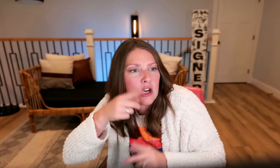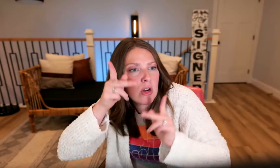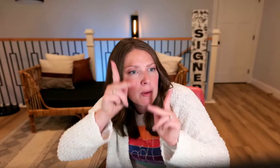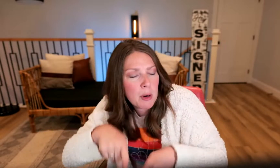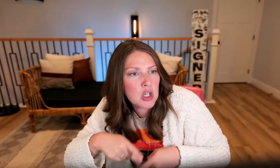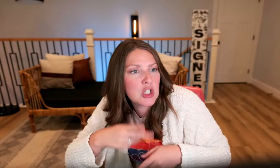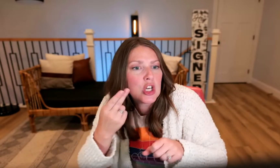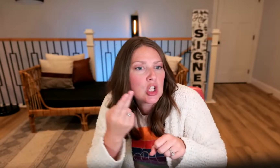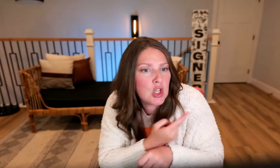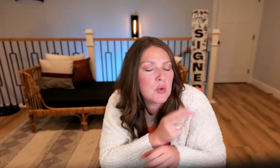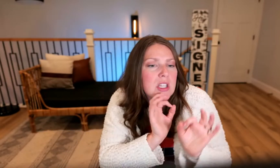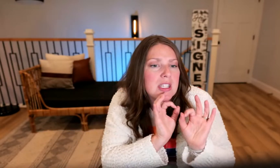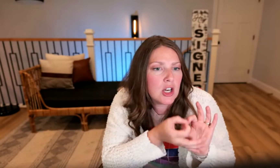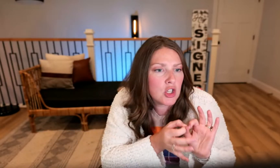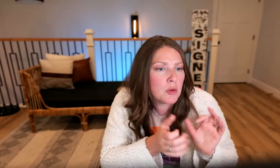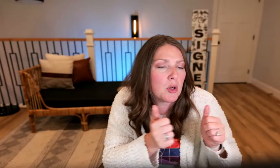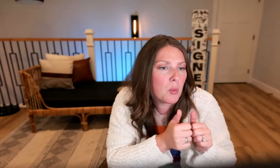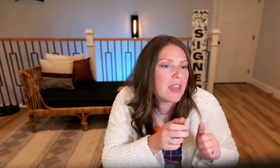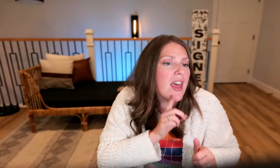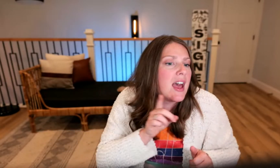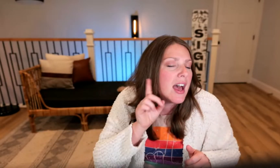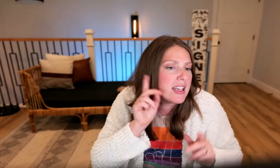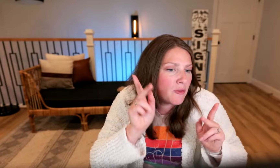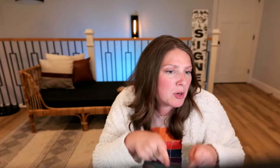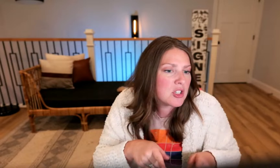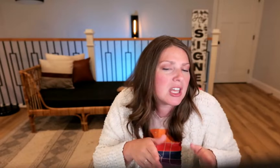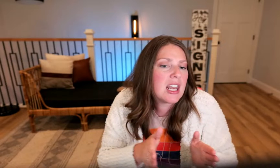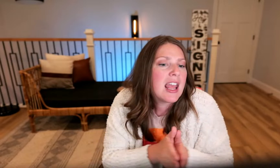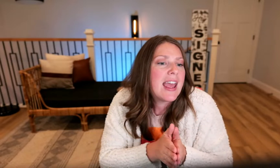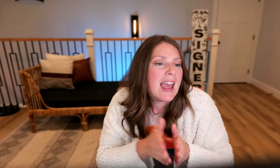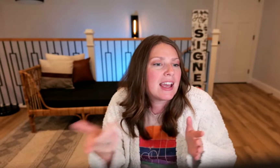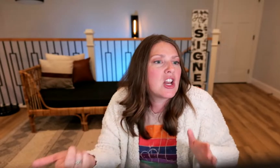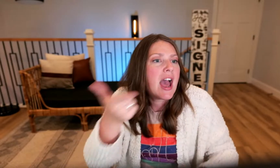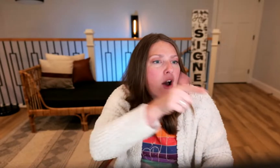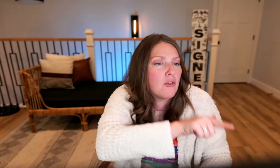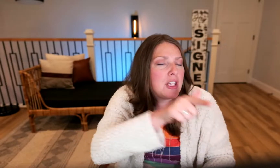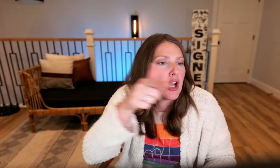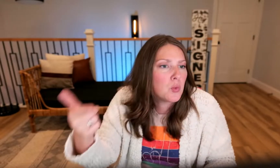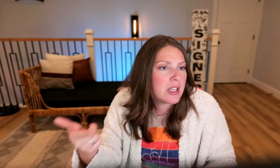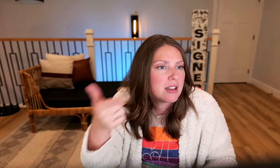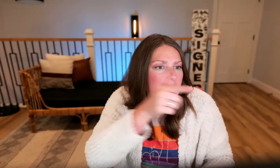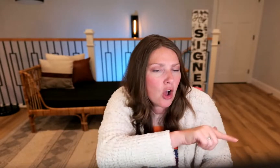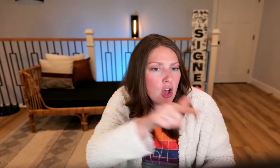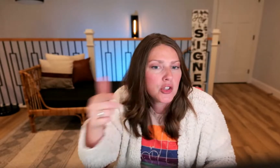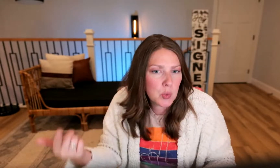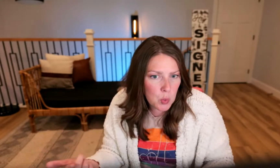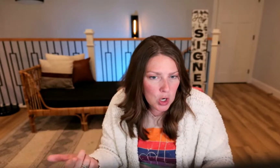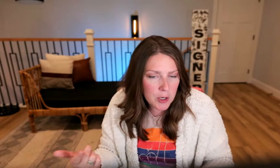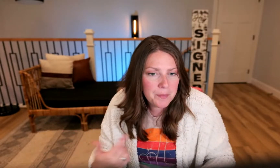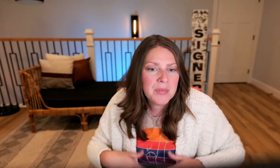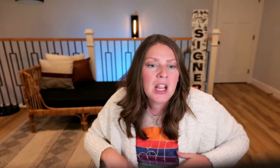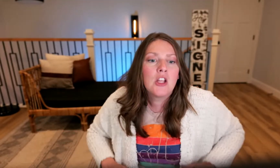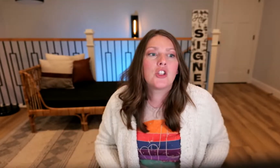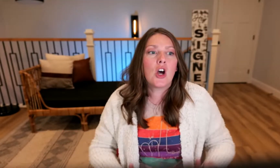hearing person uses an interpreter with a deaf person and how video relay calls work.